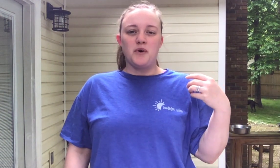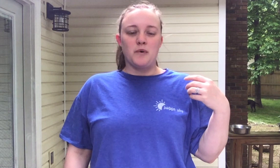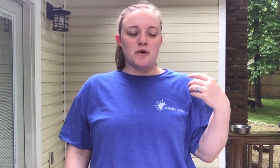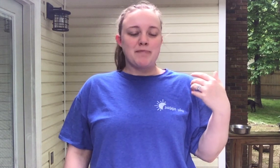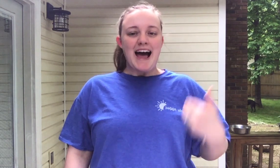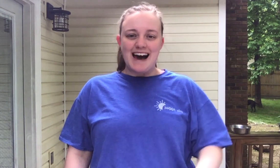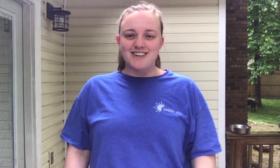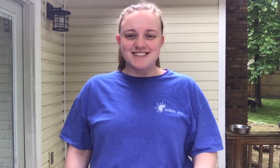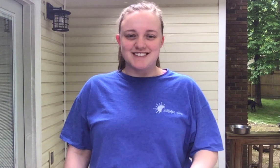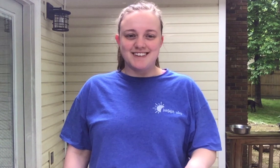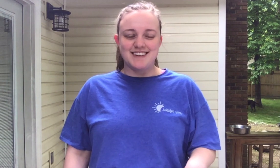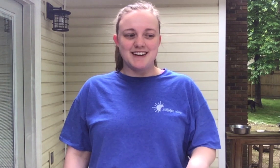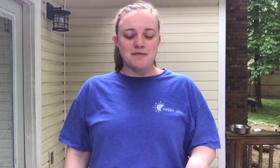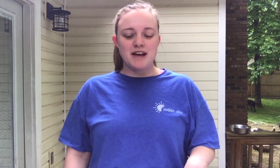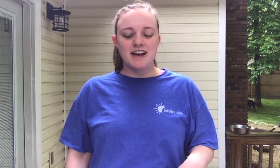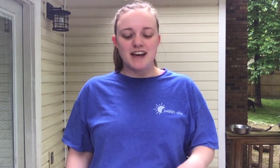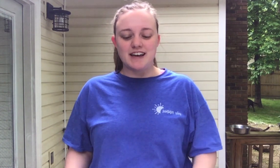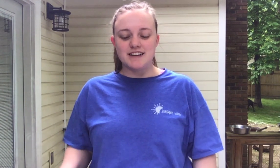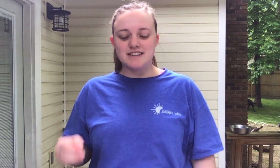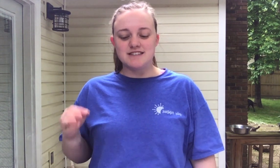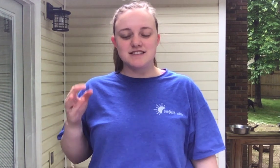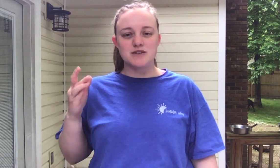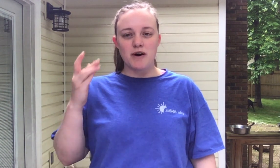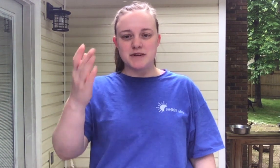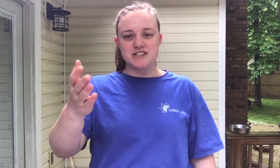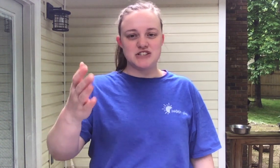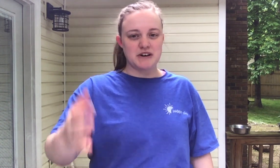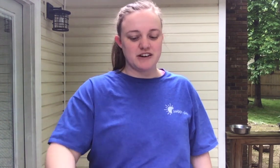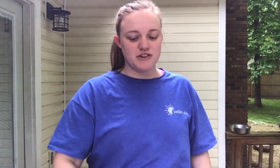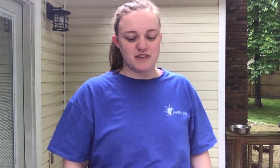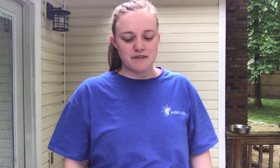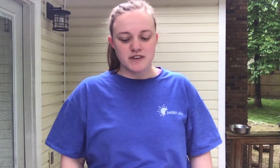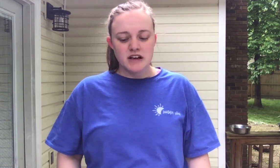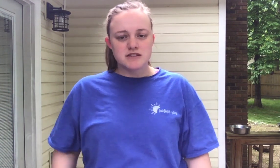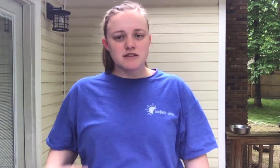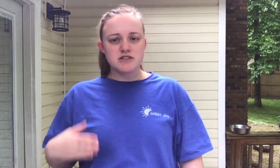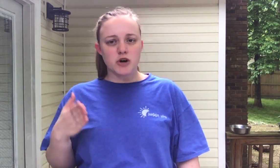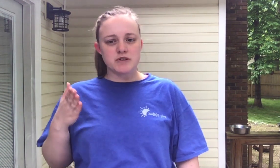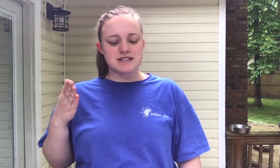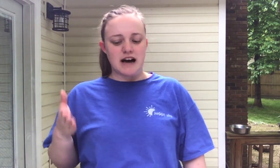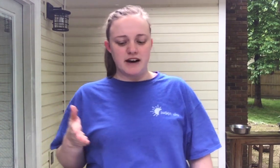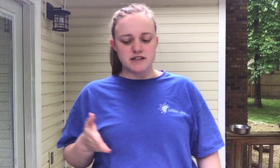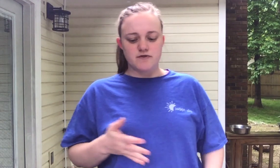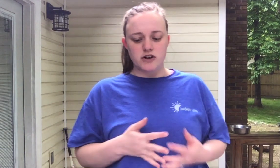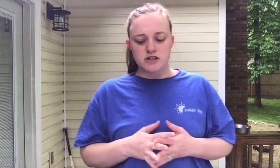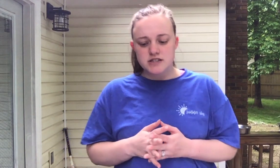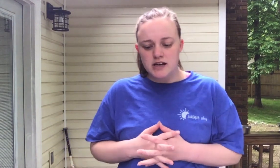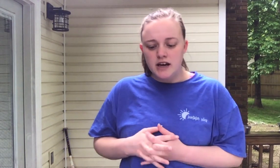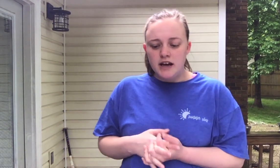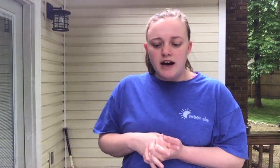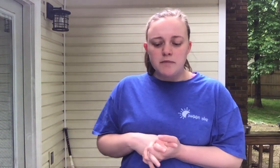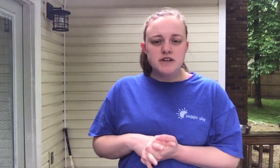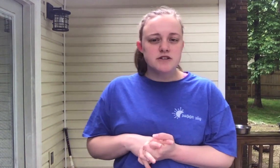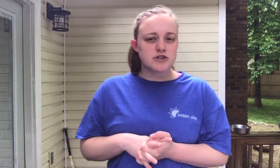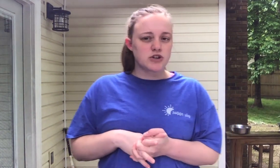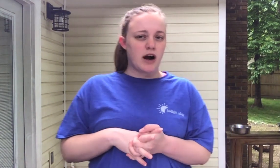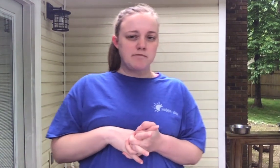or patterns on them, and so I'm going to teach you how to do that. So let's start with size first. I'm going to describe my